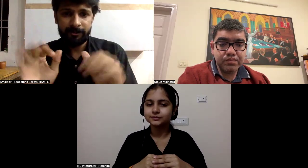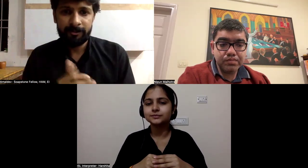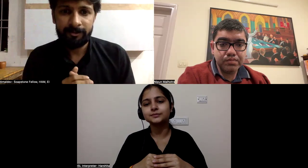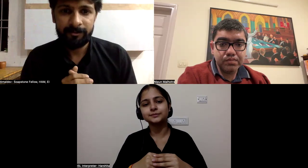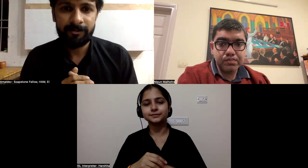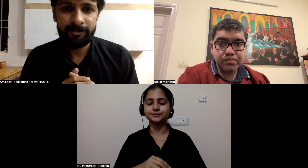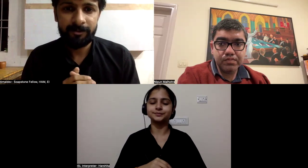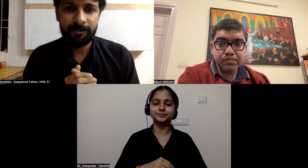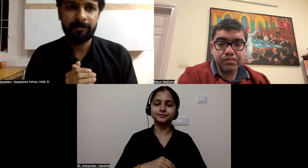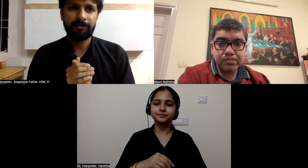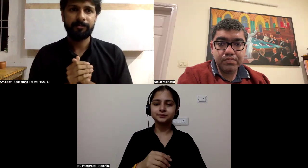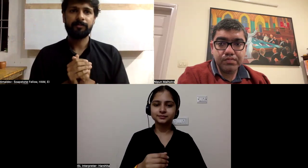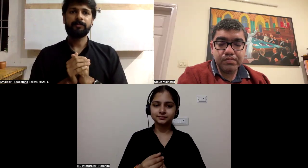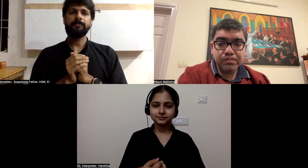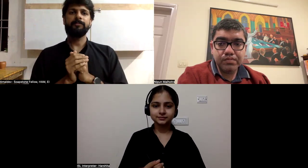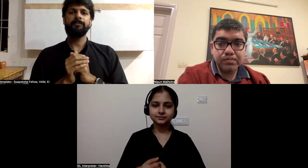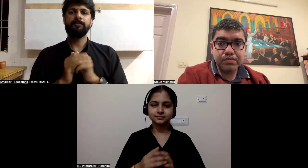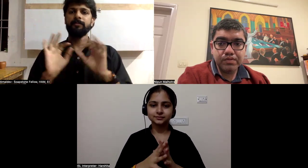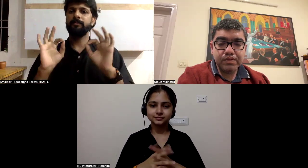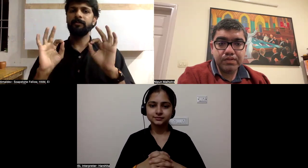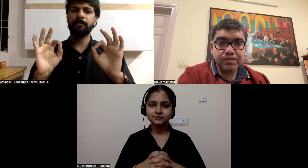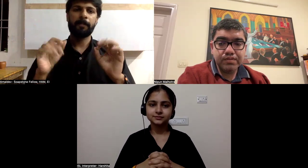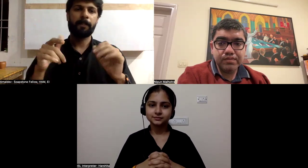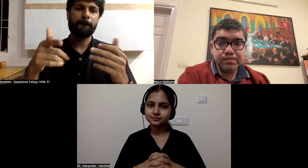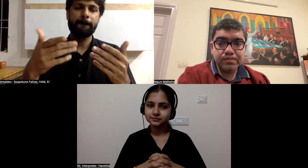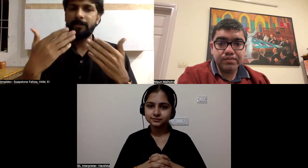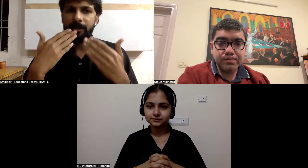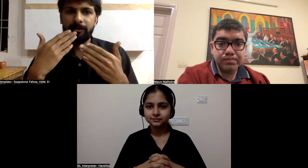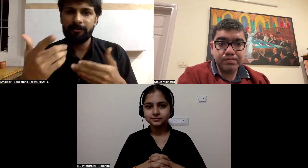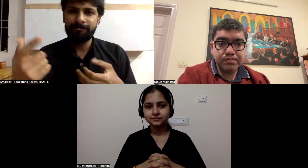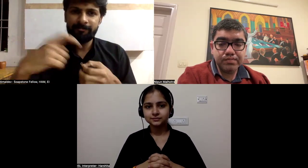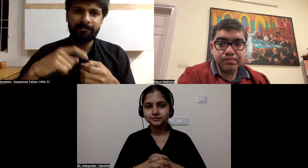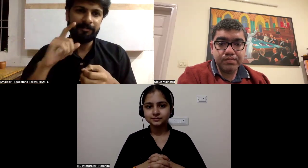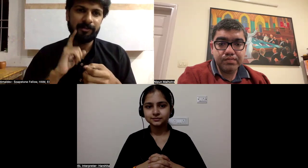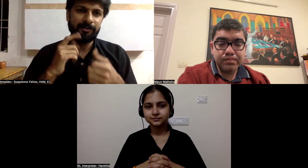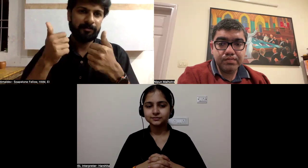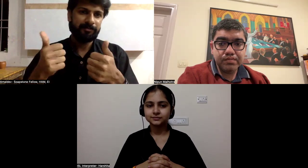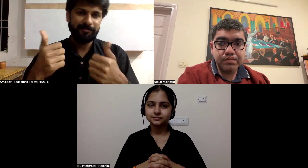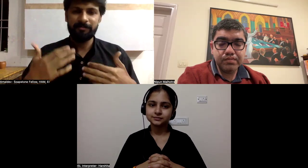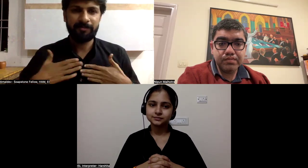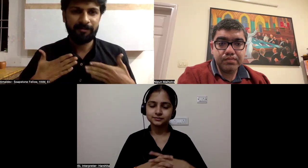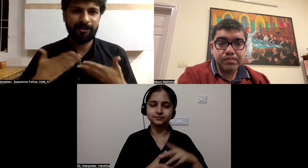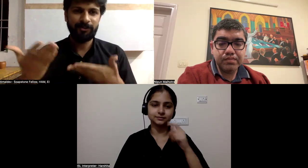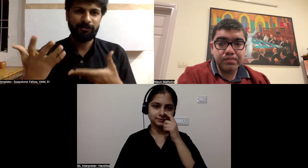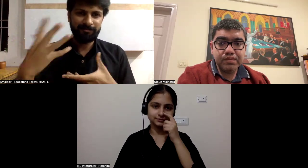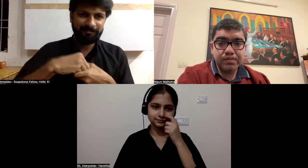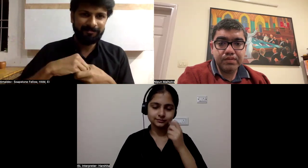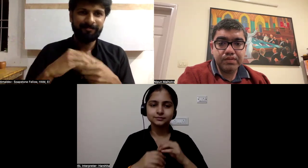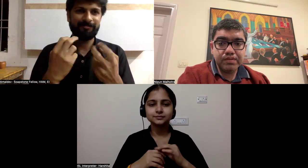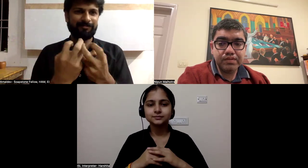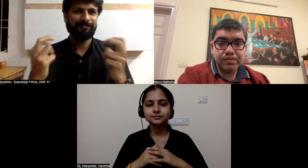Yes, we will have you on, Nipun, first, and then we'll go with Amar and Sarah in a little